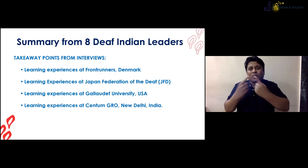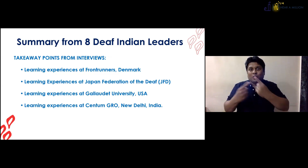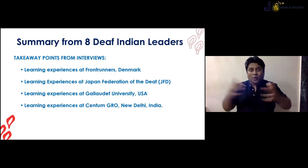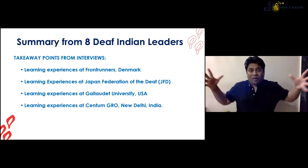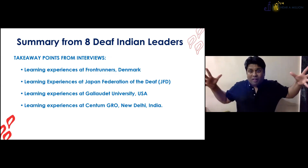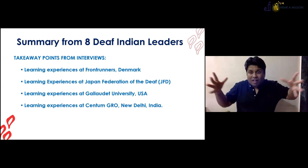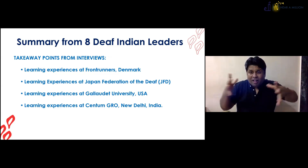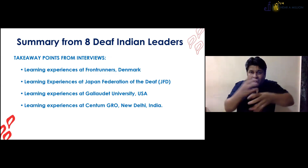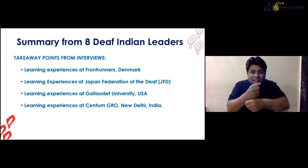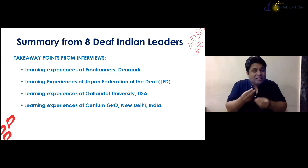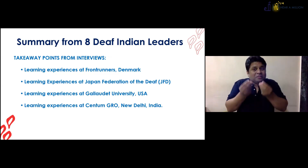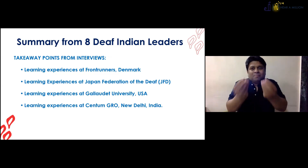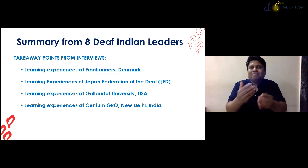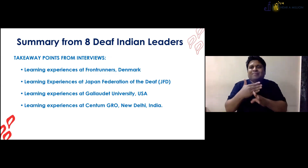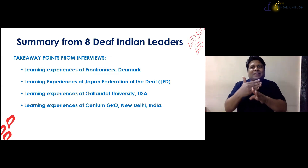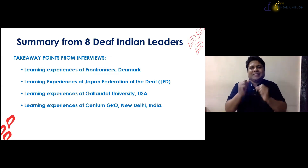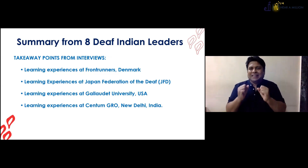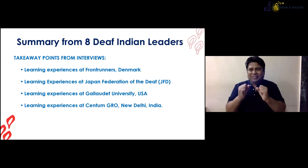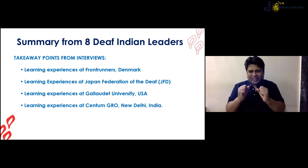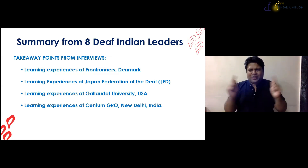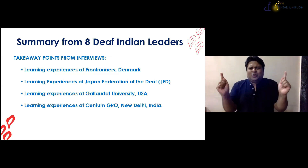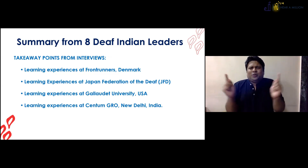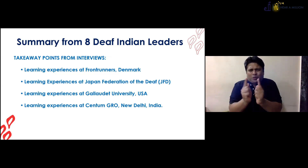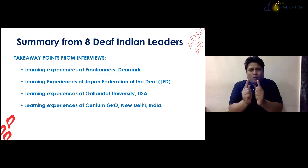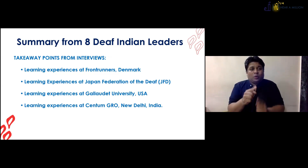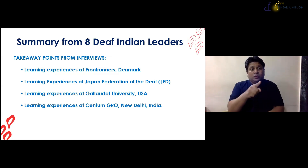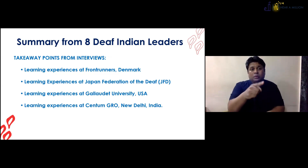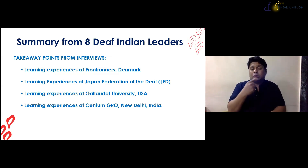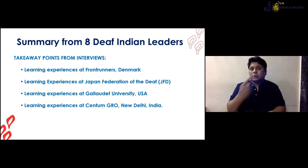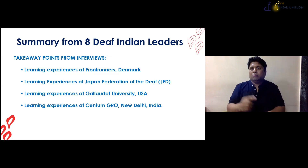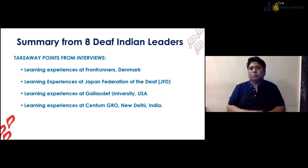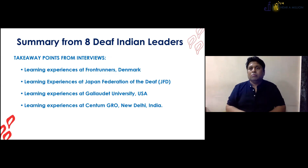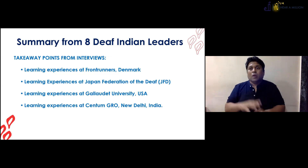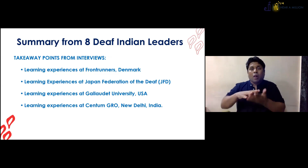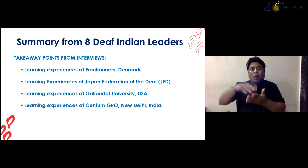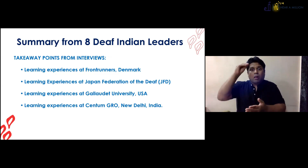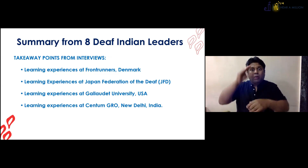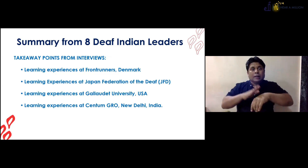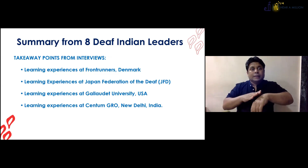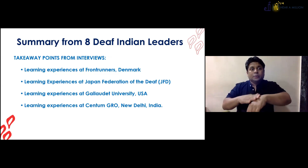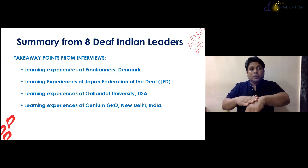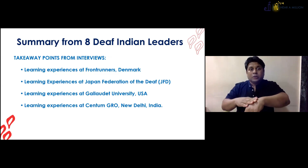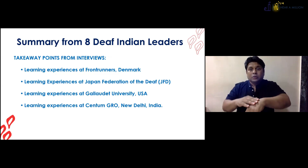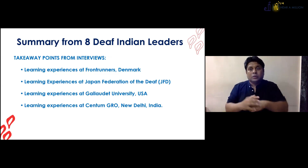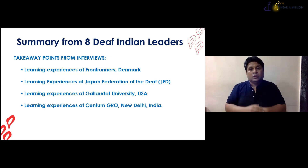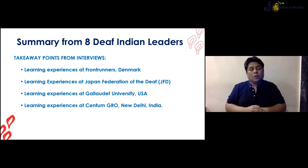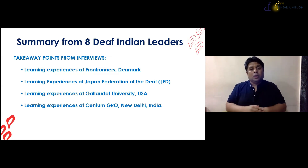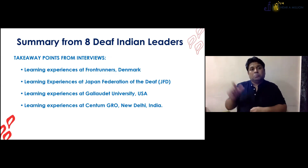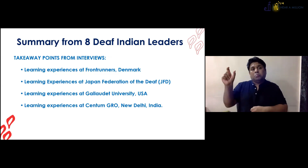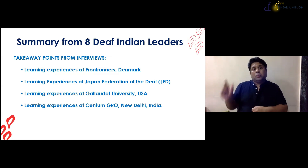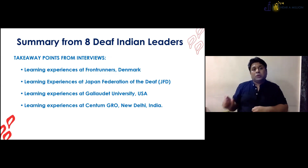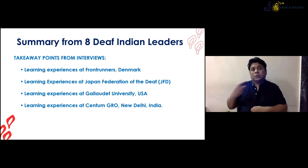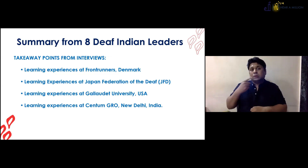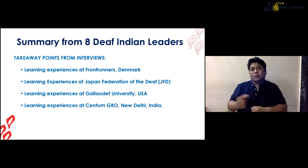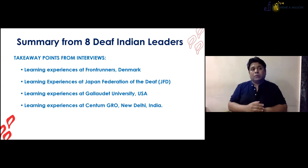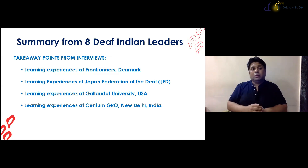15 minutes. People expressed, we had different kind of questions. It was very difficult to scrunch it in that time, but they did